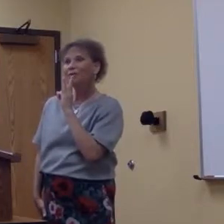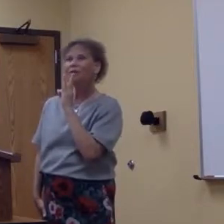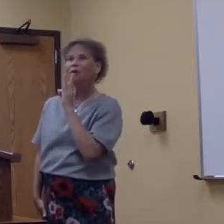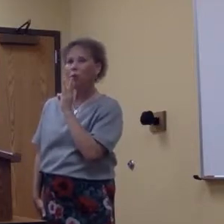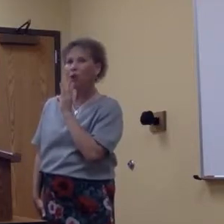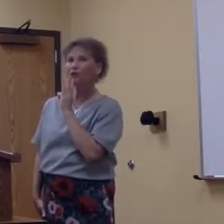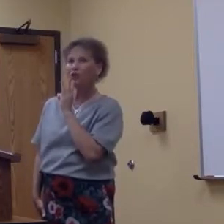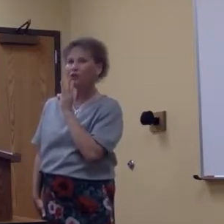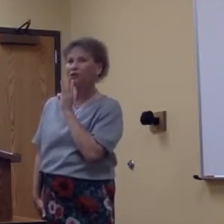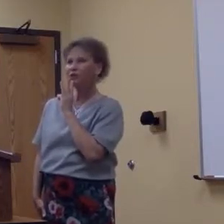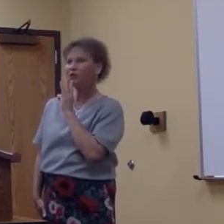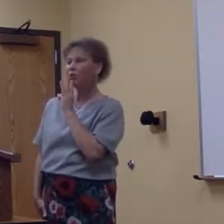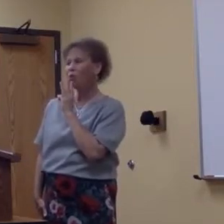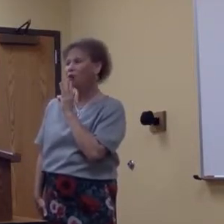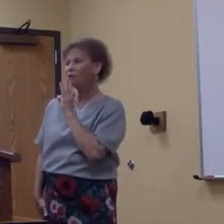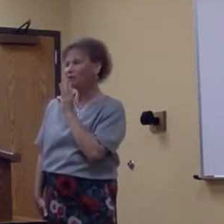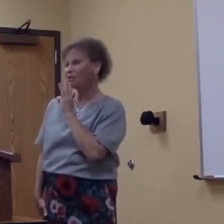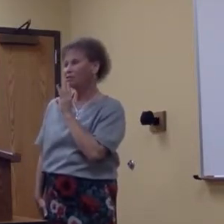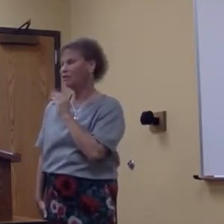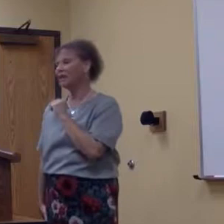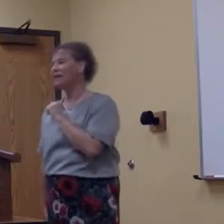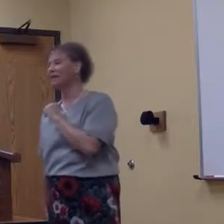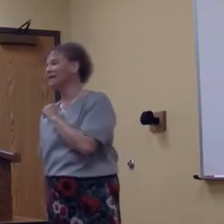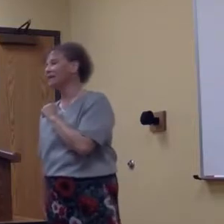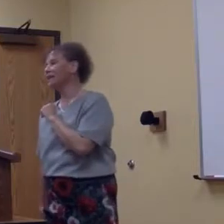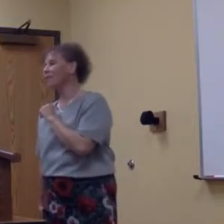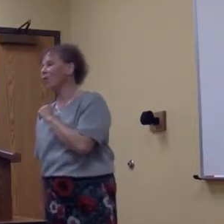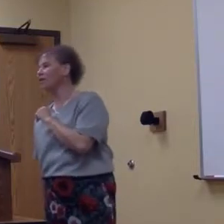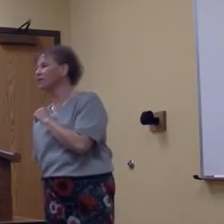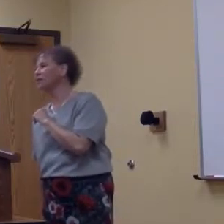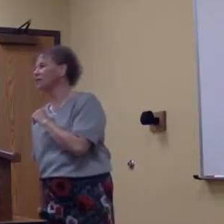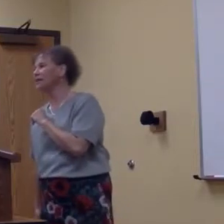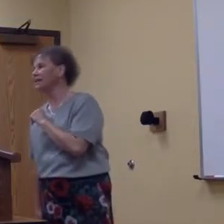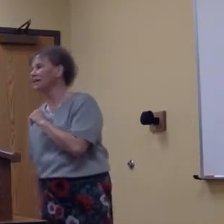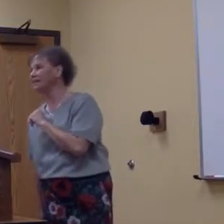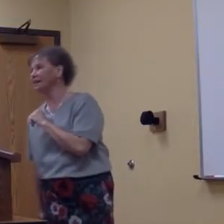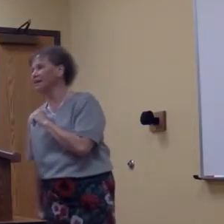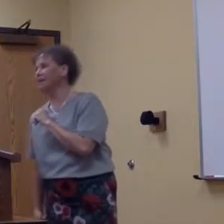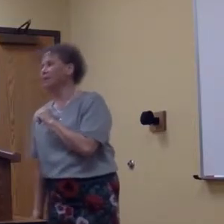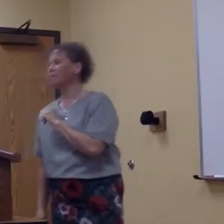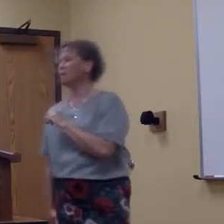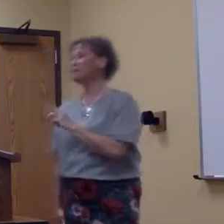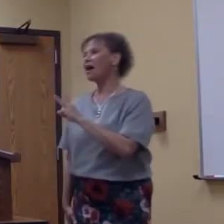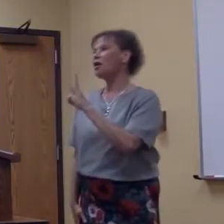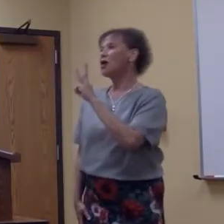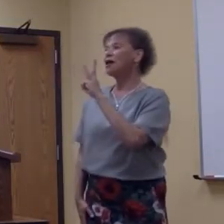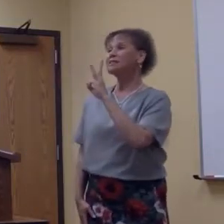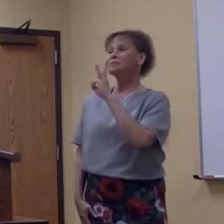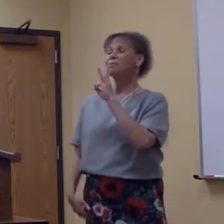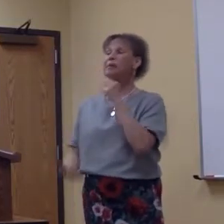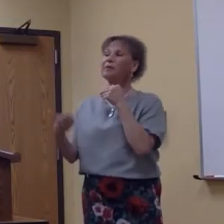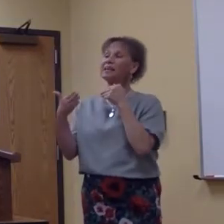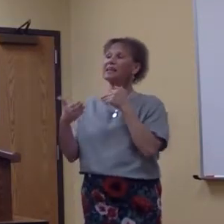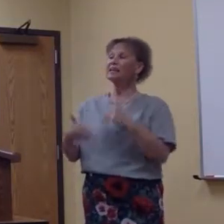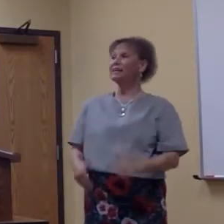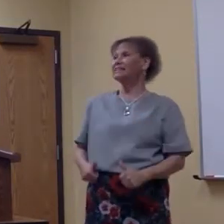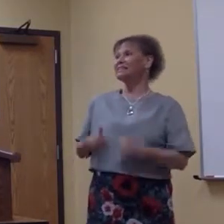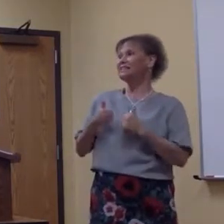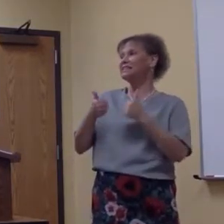near water, right? Now that water could be anything. Maybe he